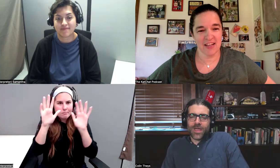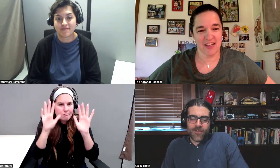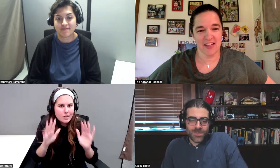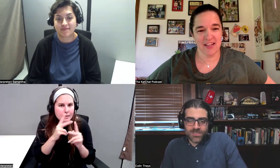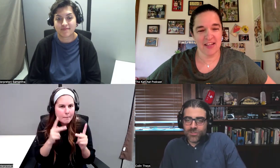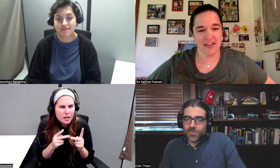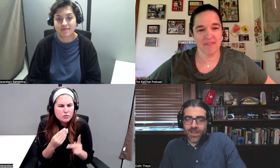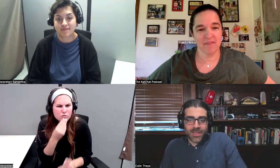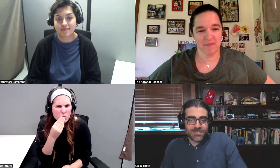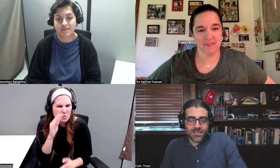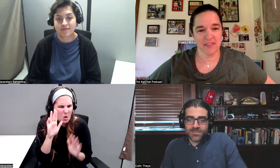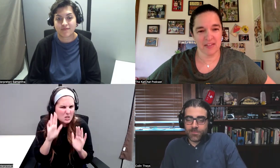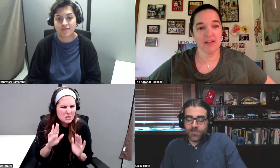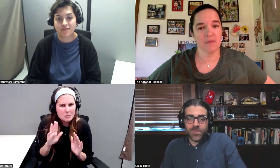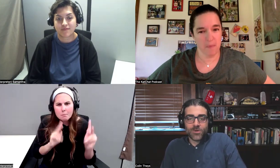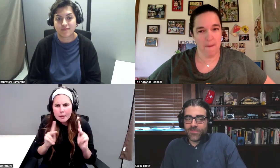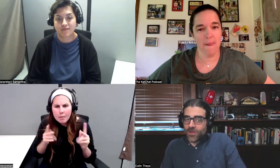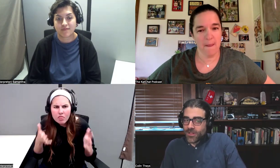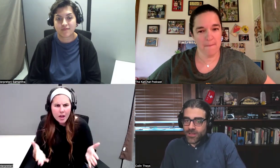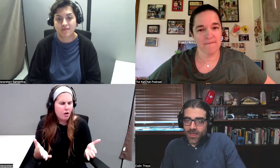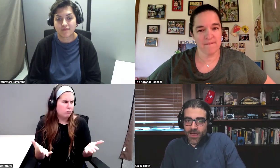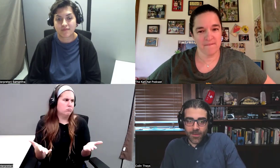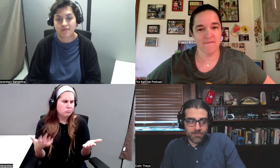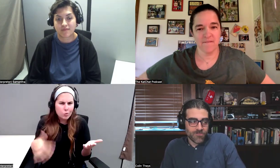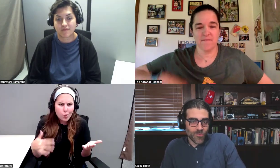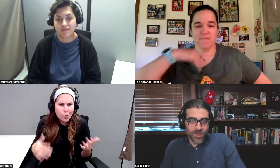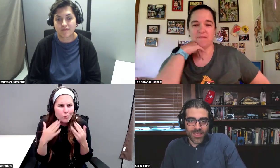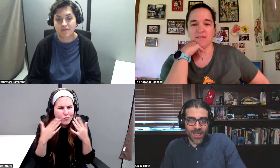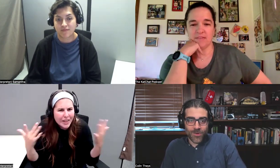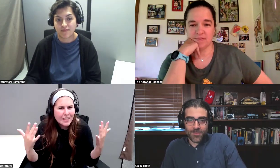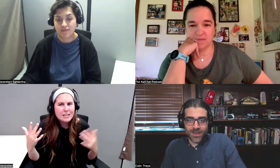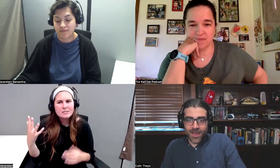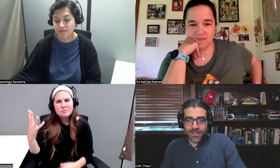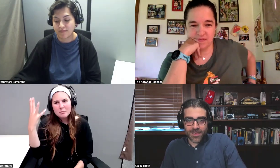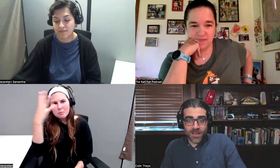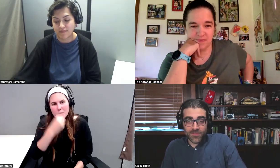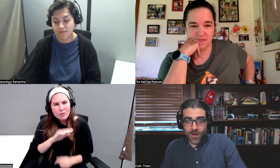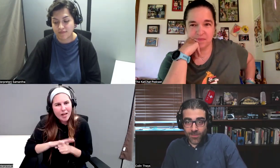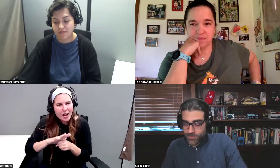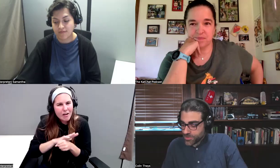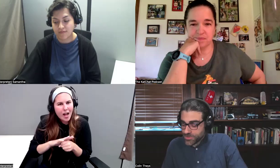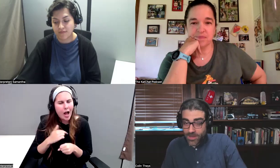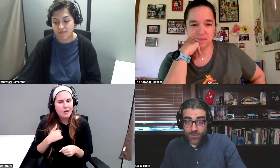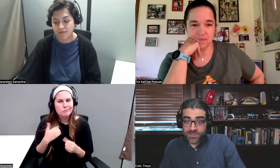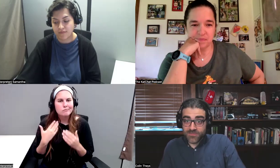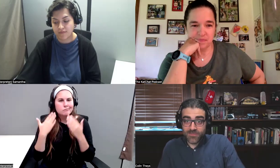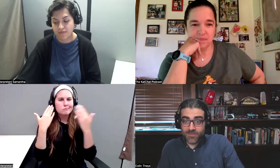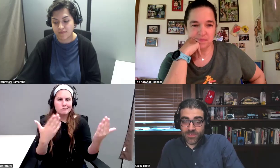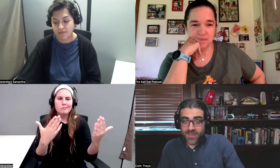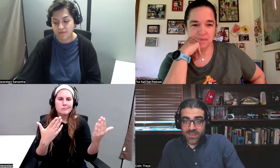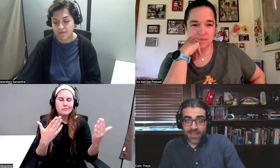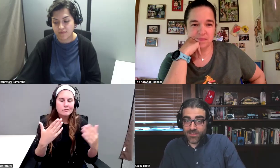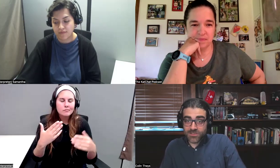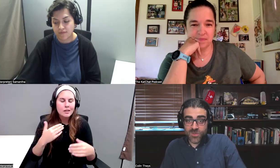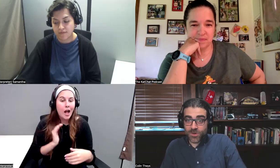food's great. Everybody's super nice. It's beautiful. Really can't recommend it highly enough. Our producer there